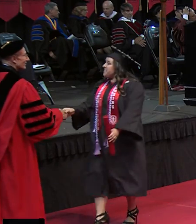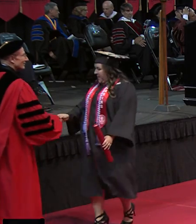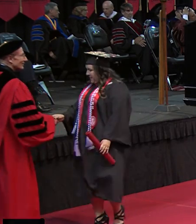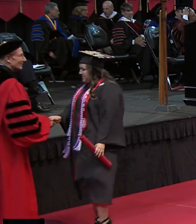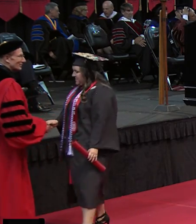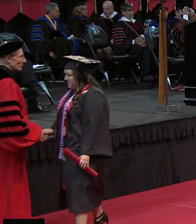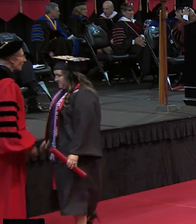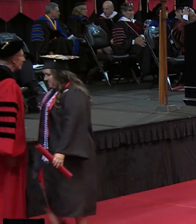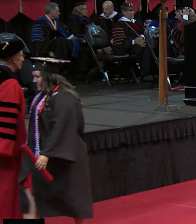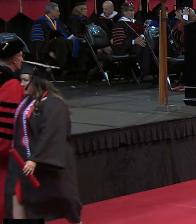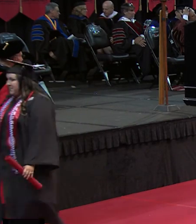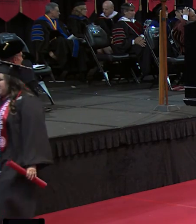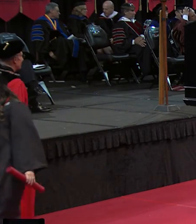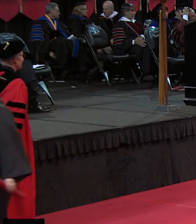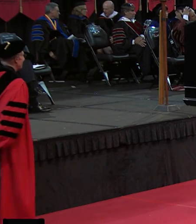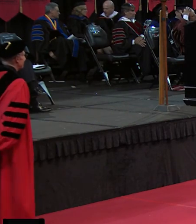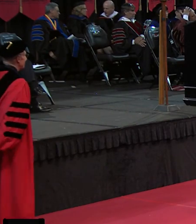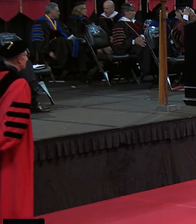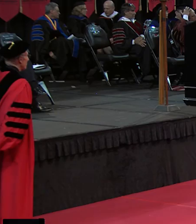Paola Parra.